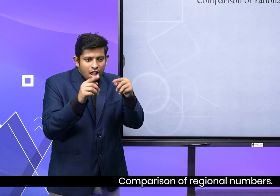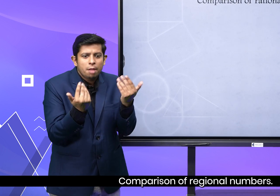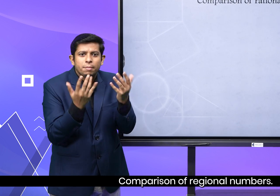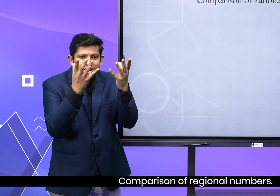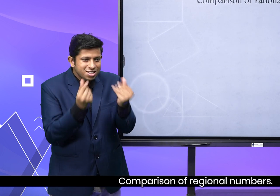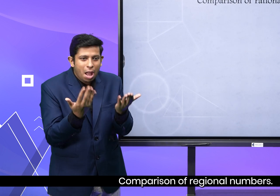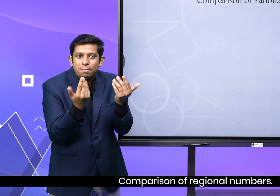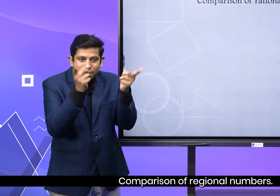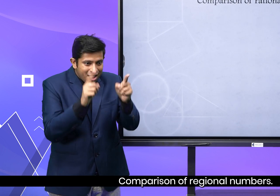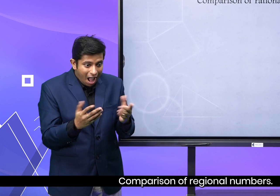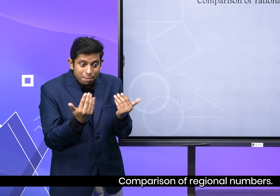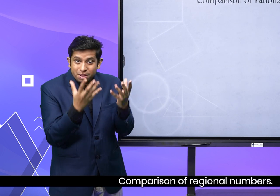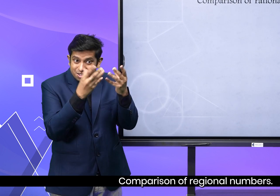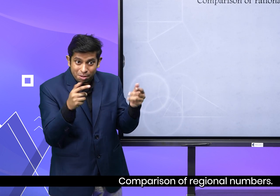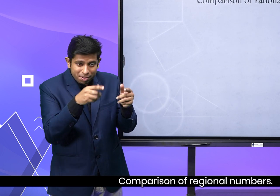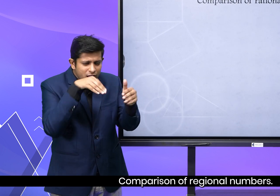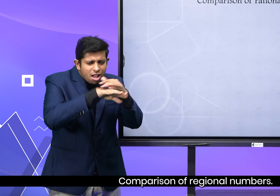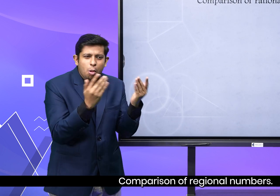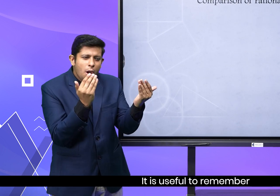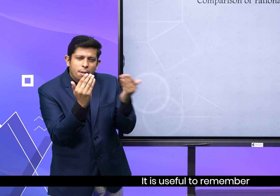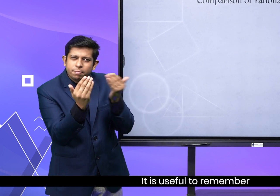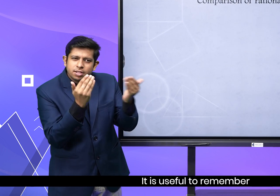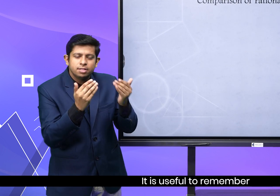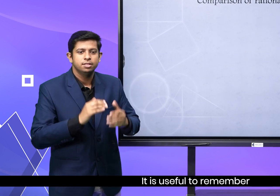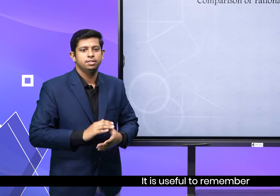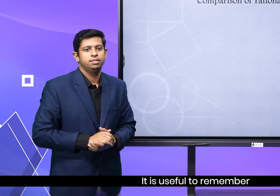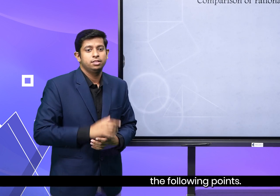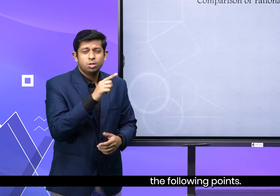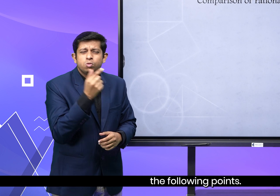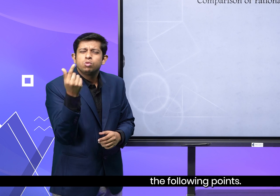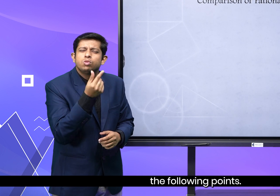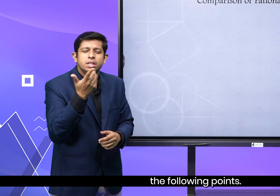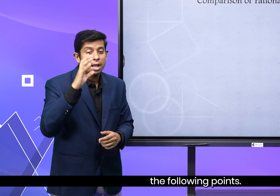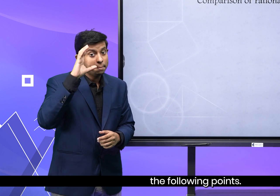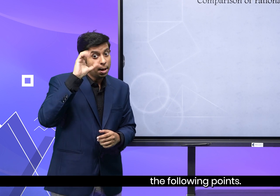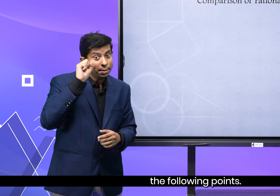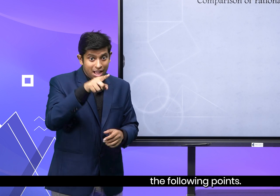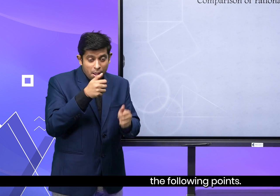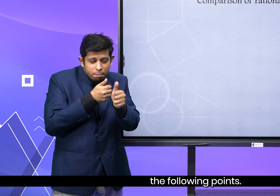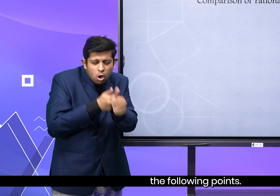Comparison of rational numbers. It is useful to remember the following points.